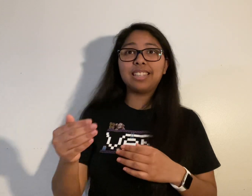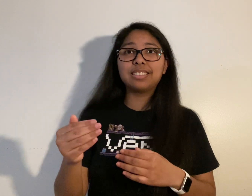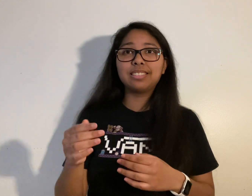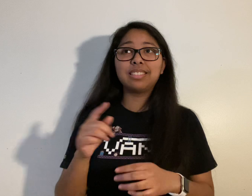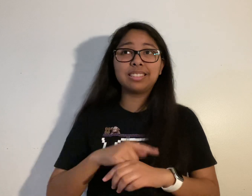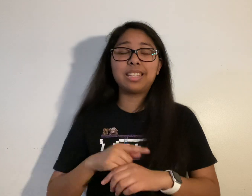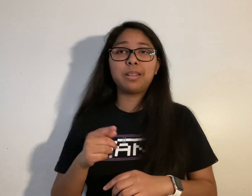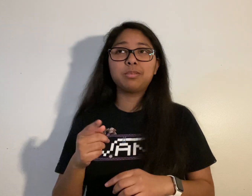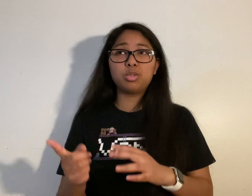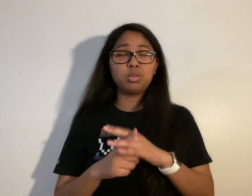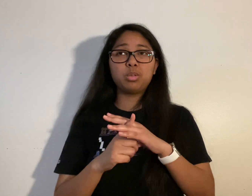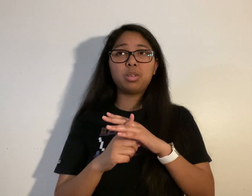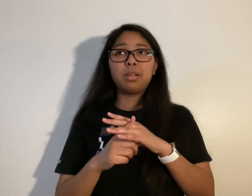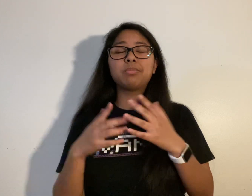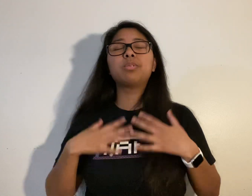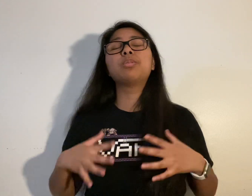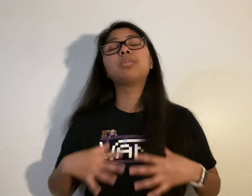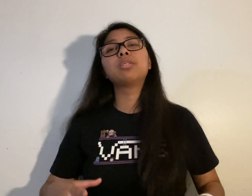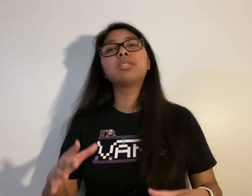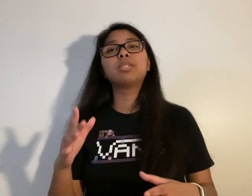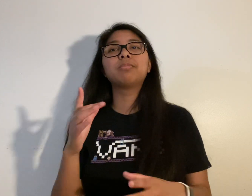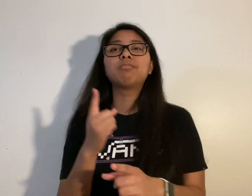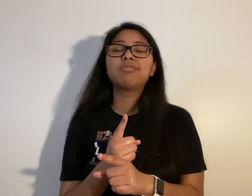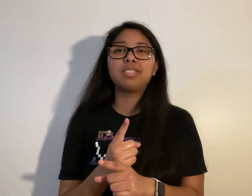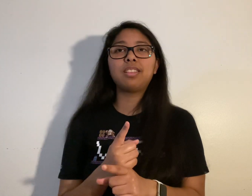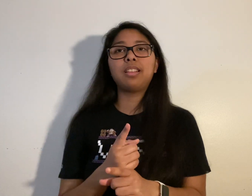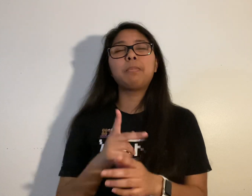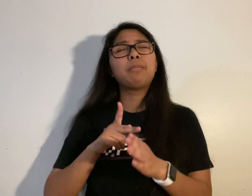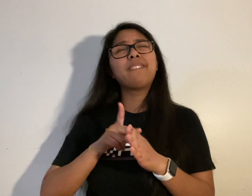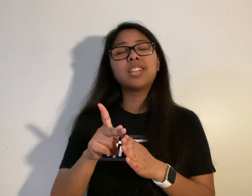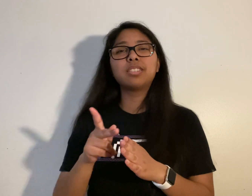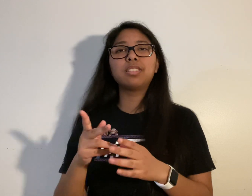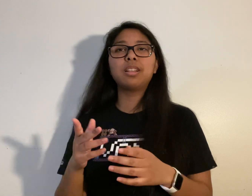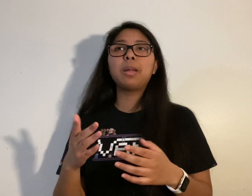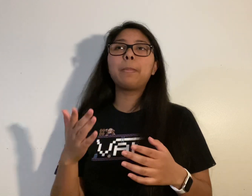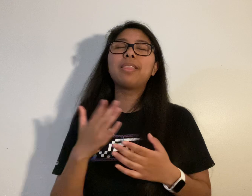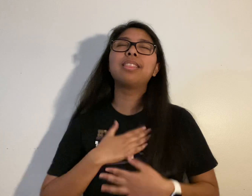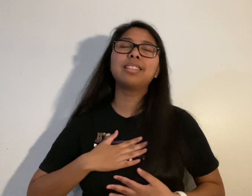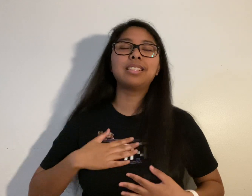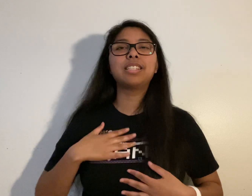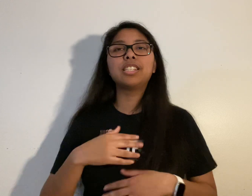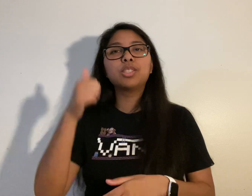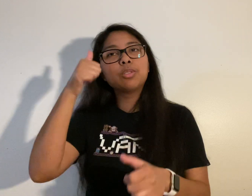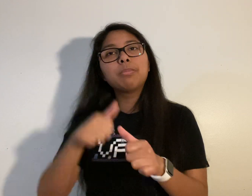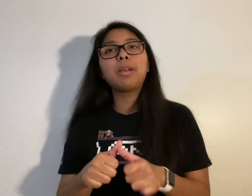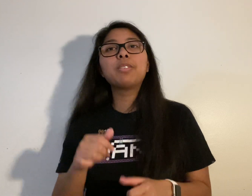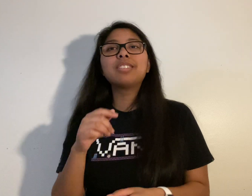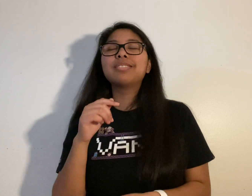client. And please remember, it's not about you, but everything you do impacts the deaf client.